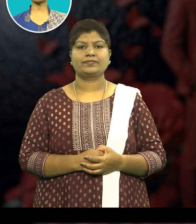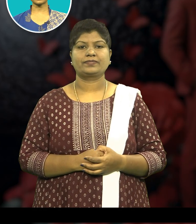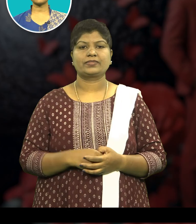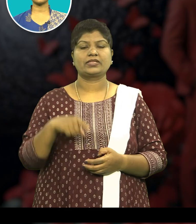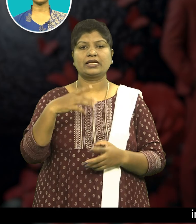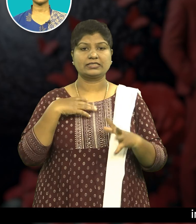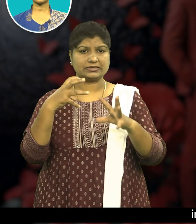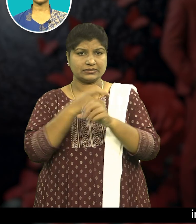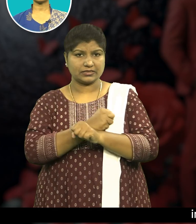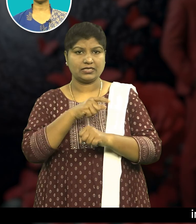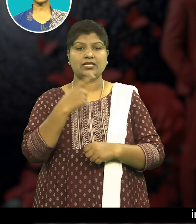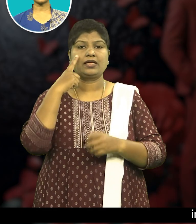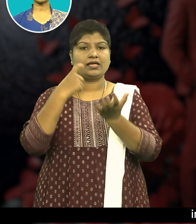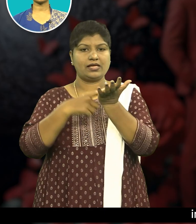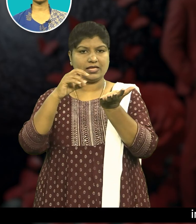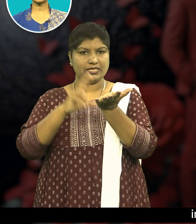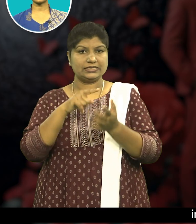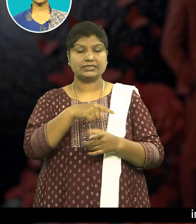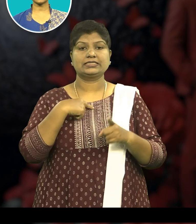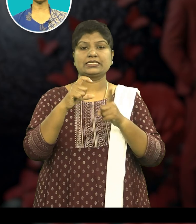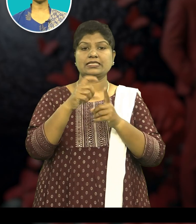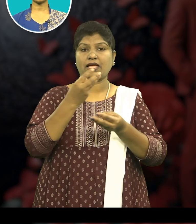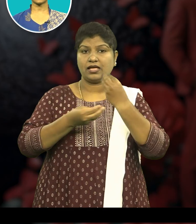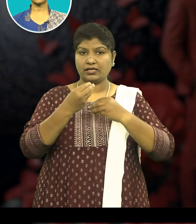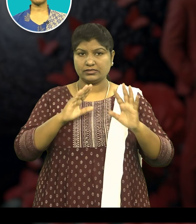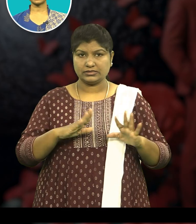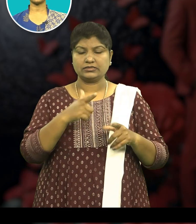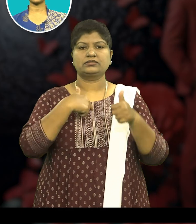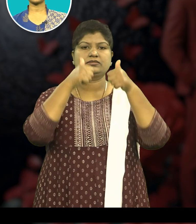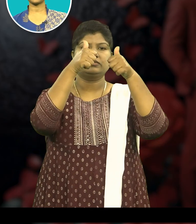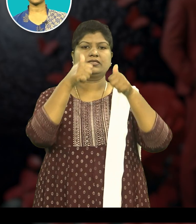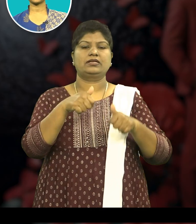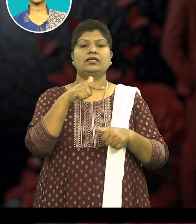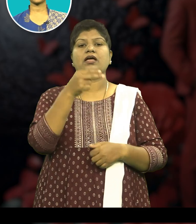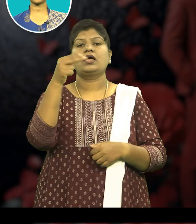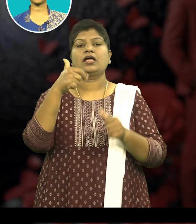Lack of iron in the diet results in anemia.